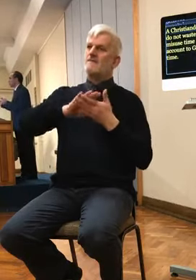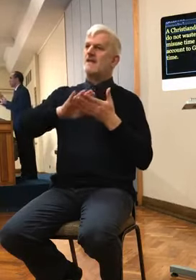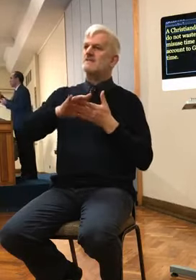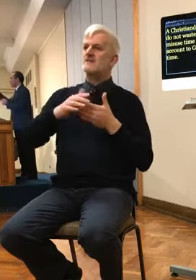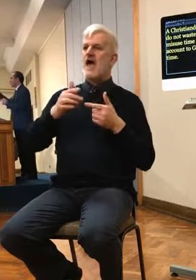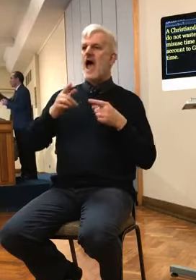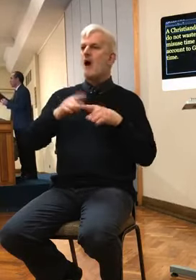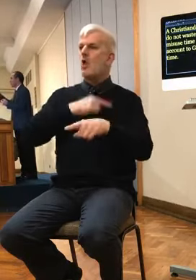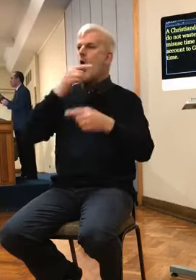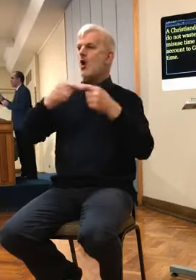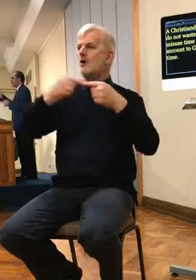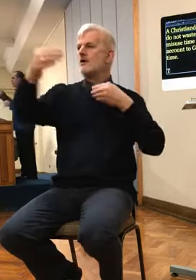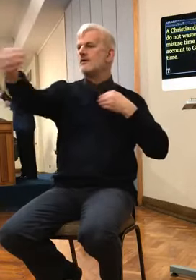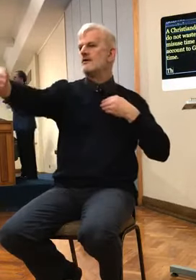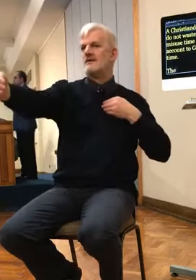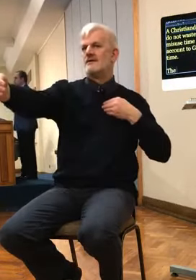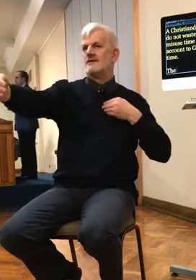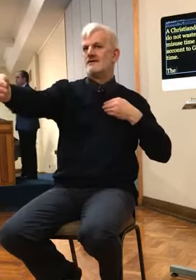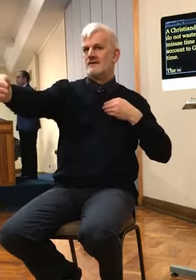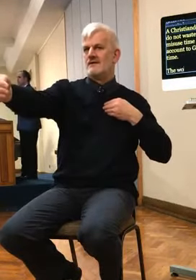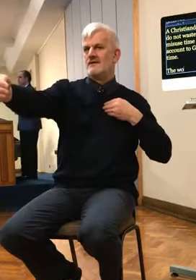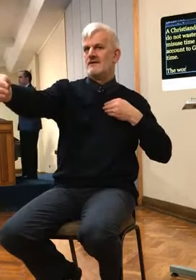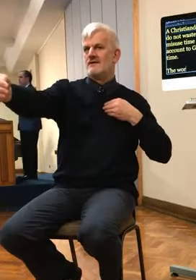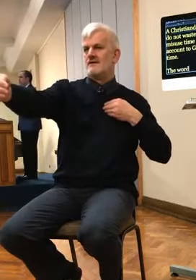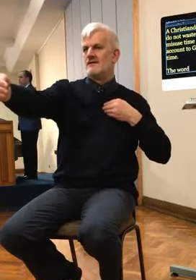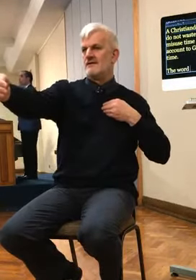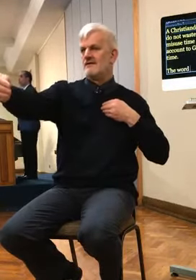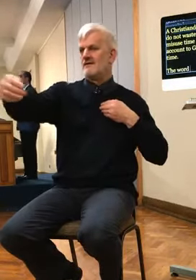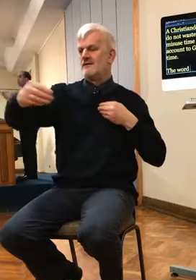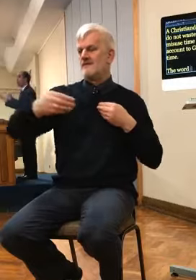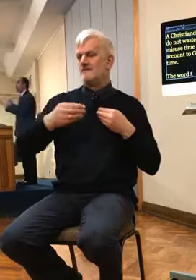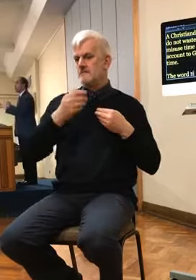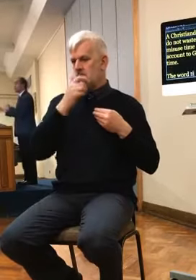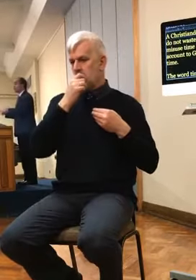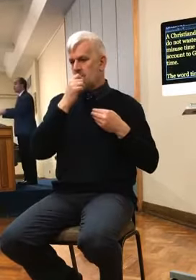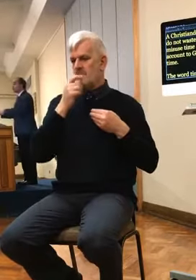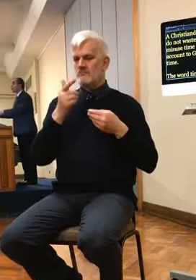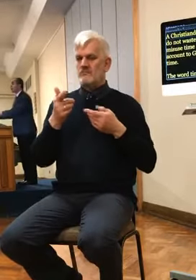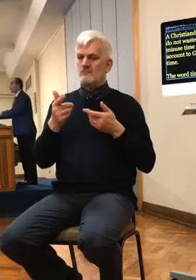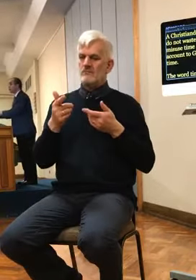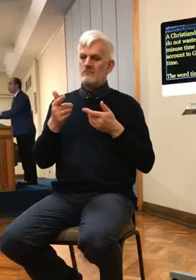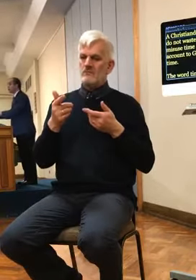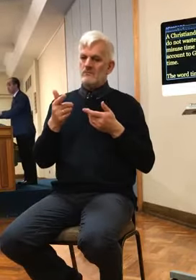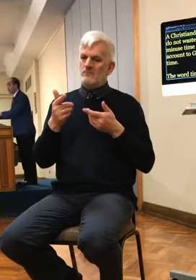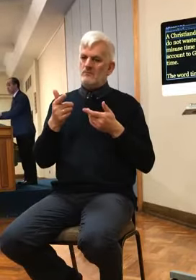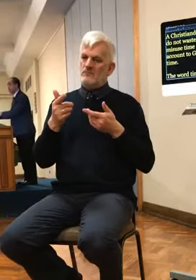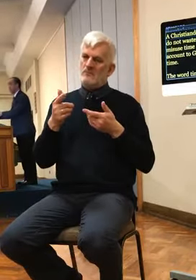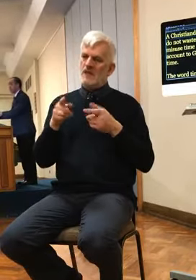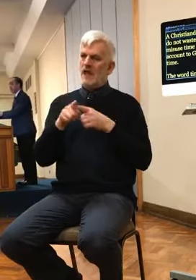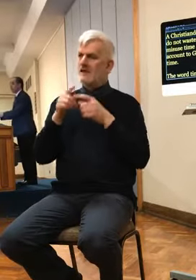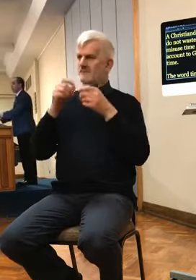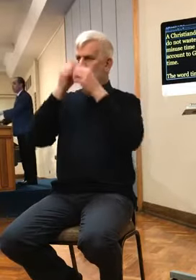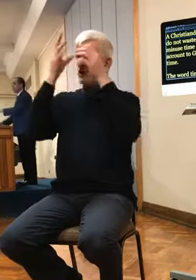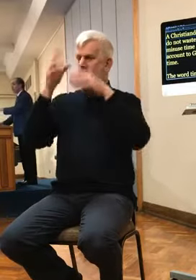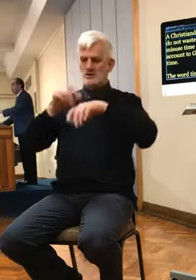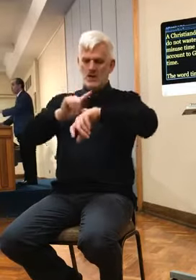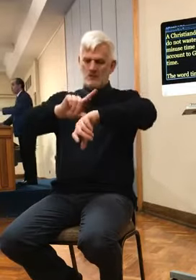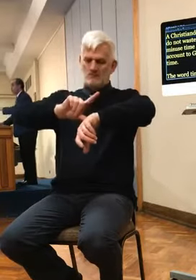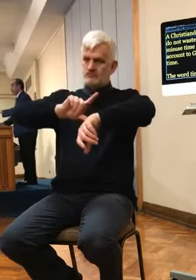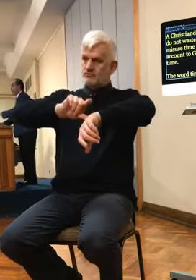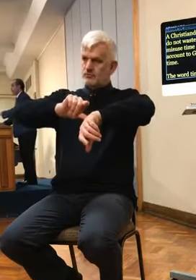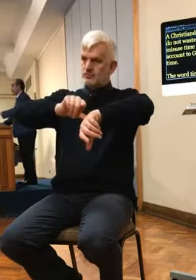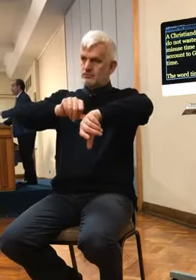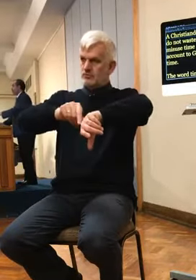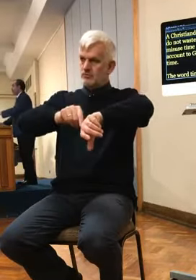word is the word we have in English, in French, and in many other languages, chronology. That's not the word used here. The word